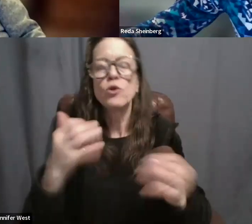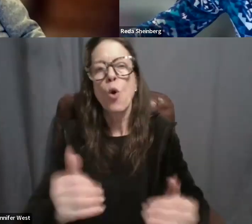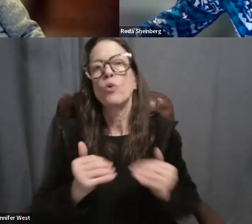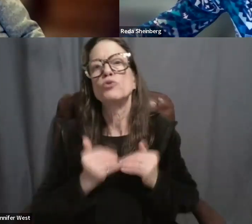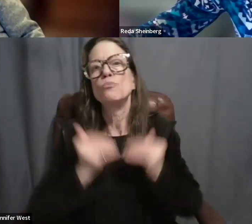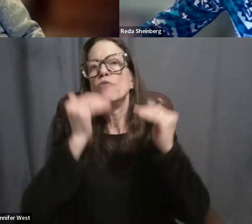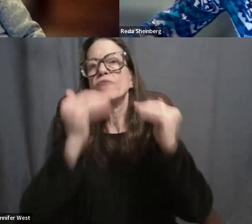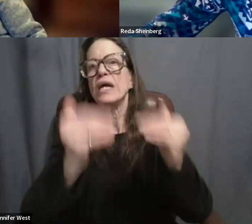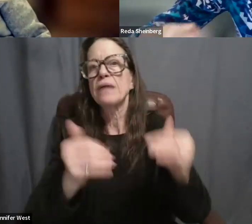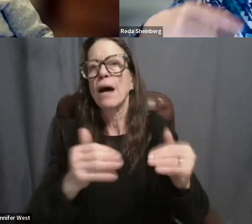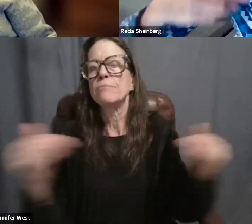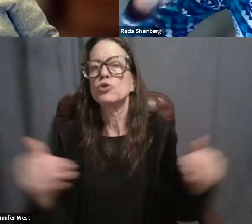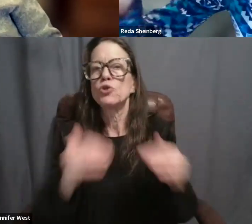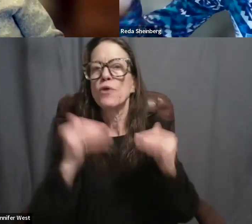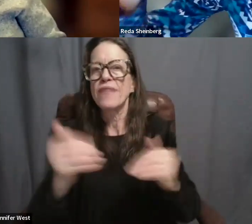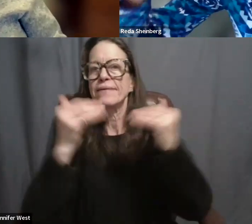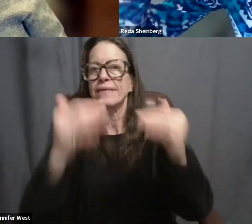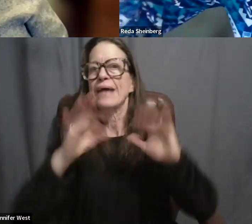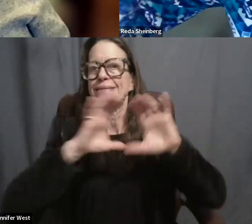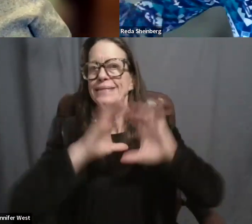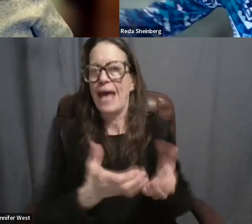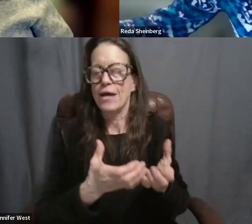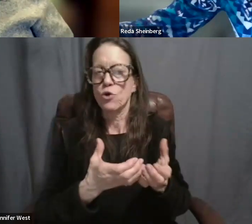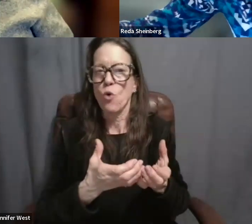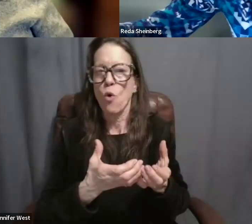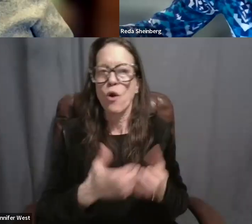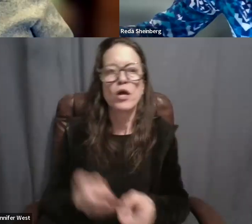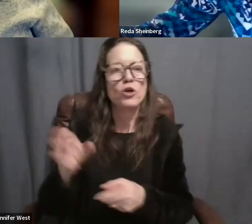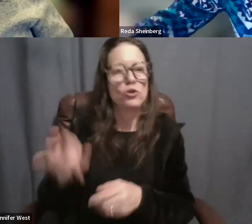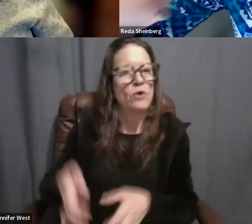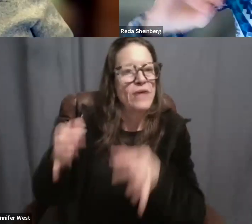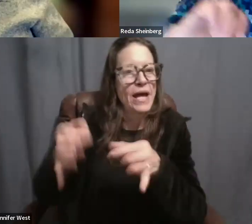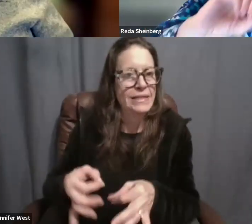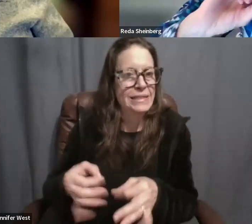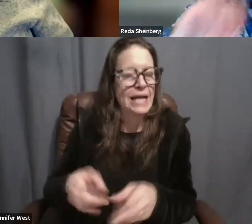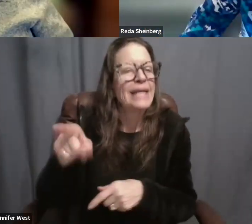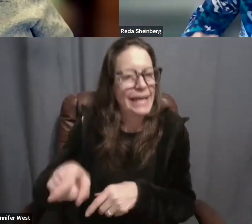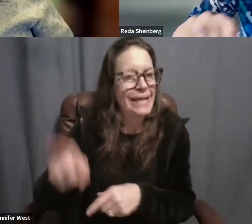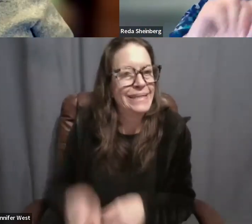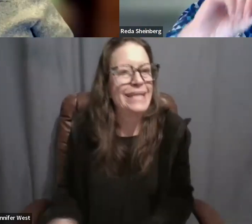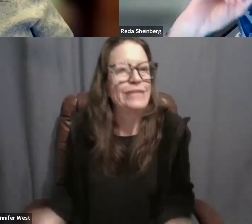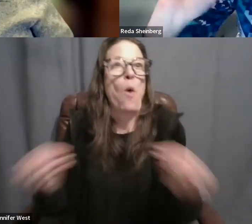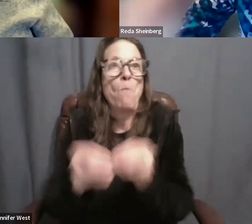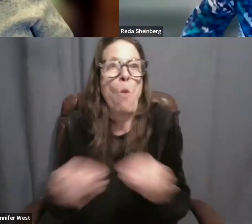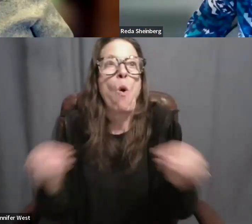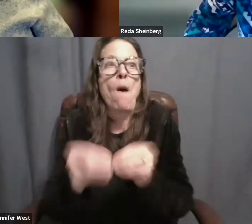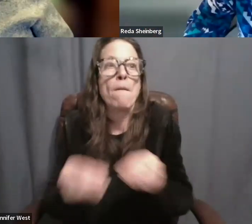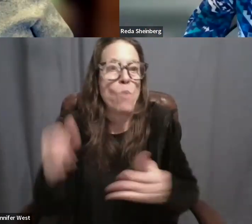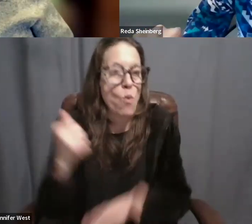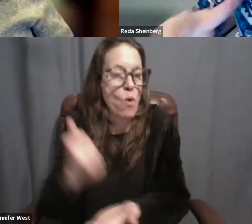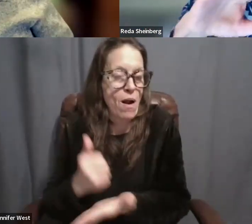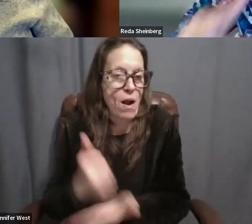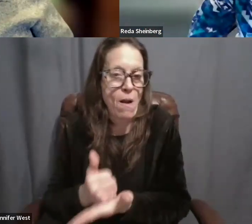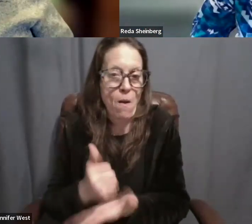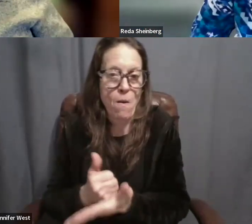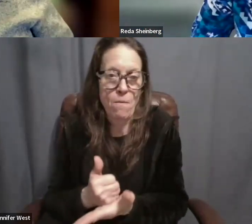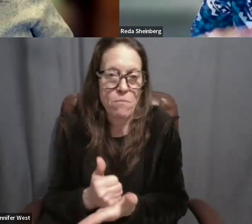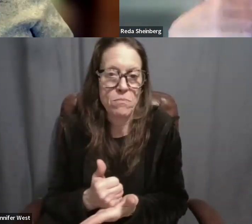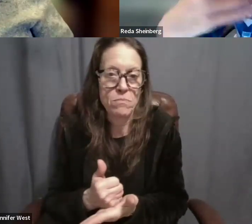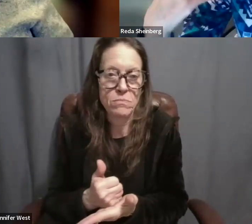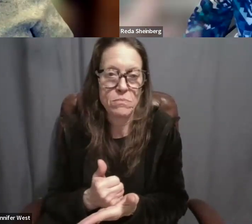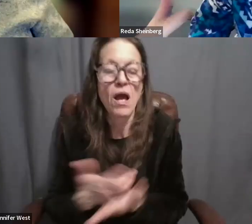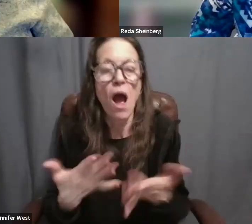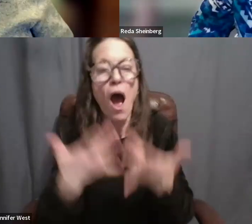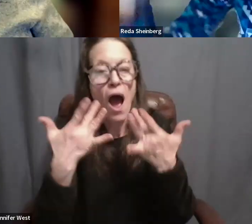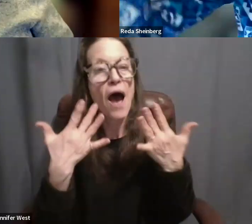dropped by provider, and they decided, oh, he needed a lot more hours. So this started, so he got a lot more hours.